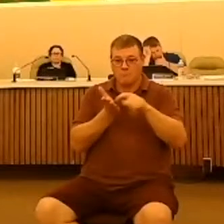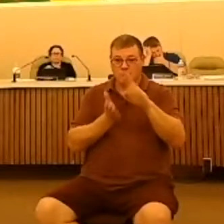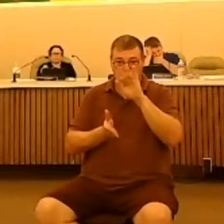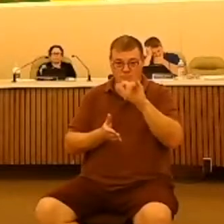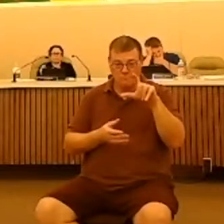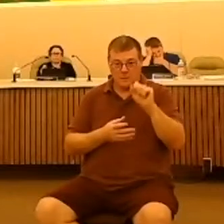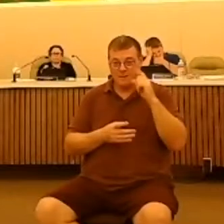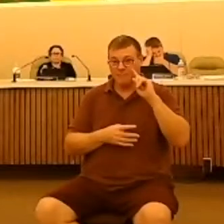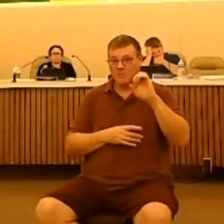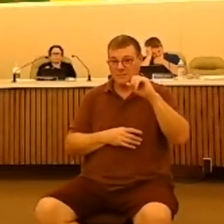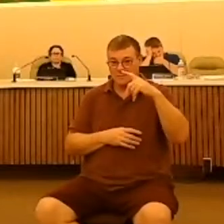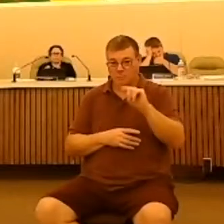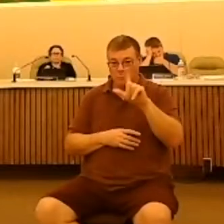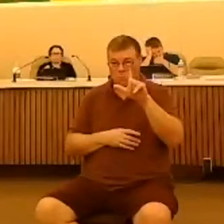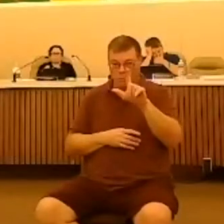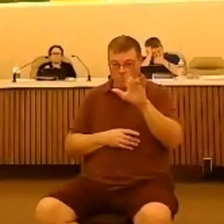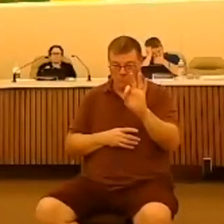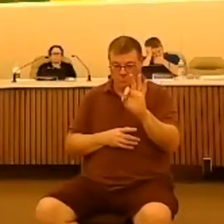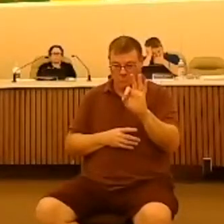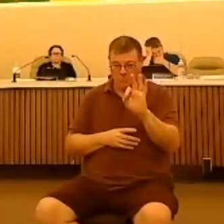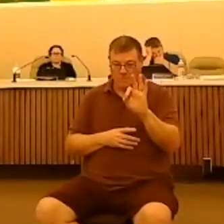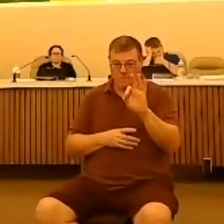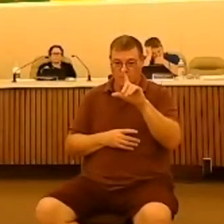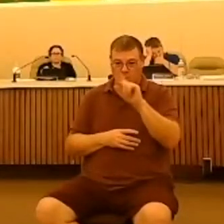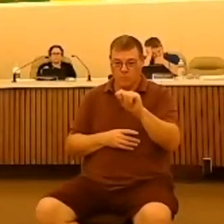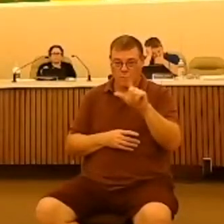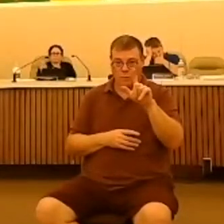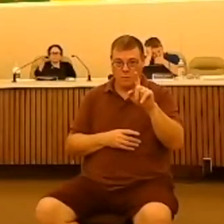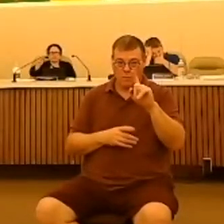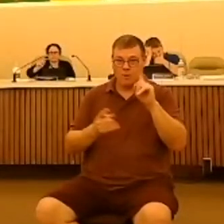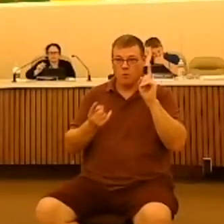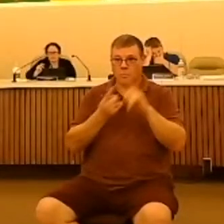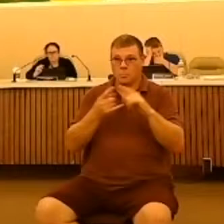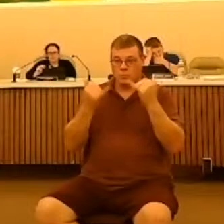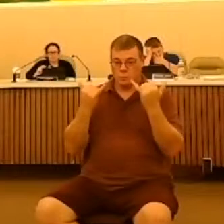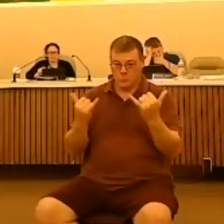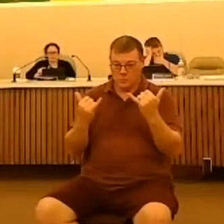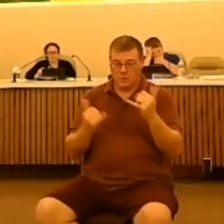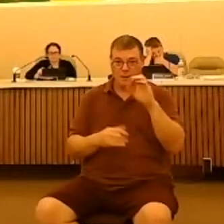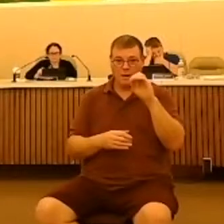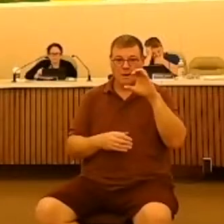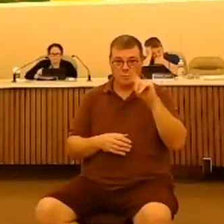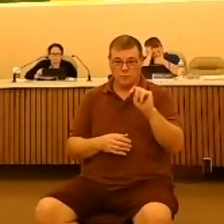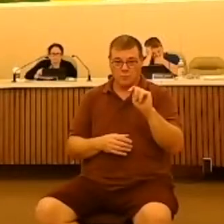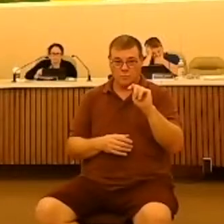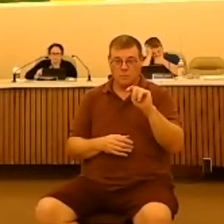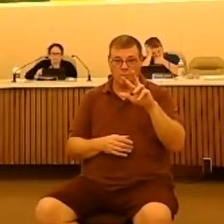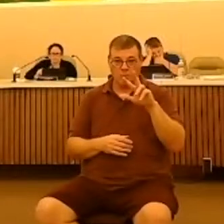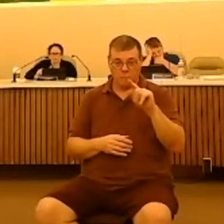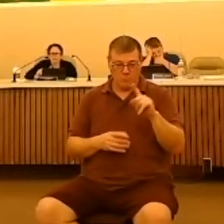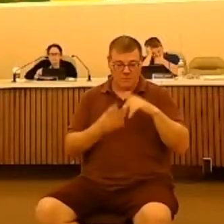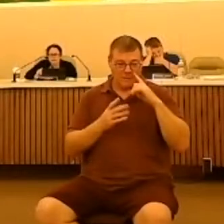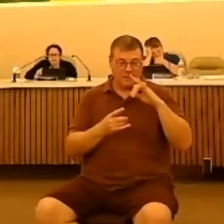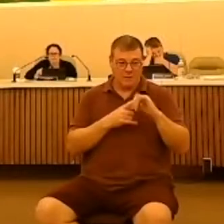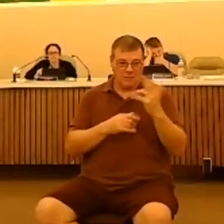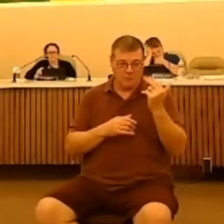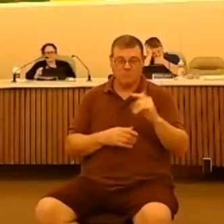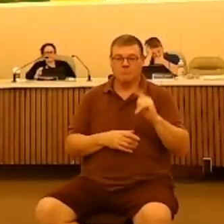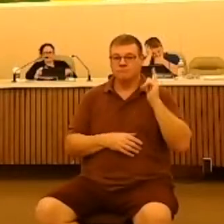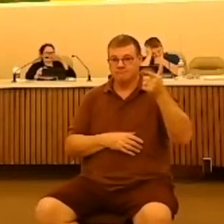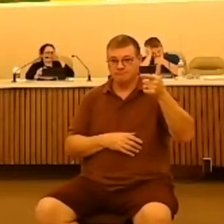for September 29th, 2021 through today, October 13th, 2021.